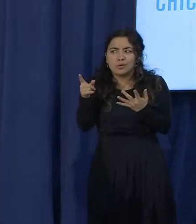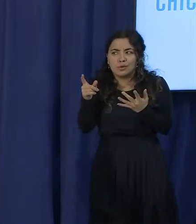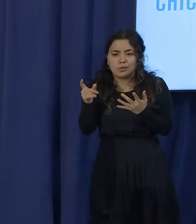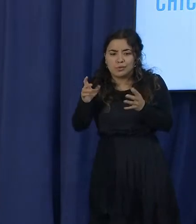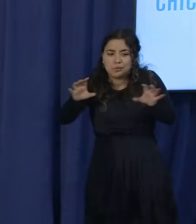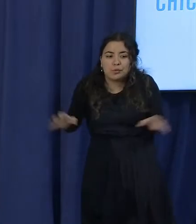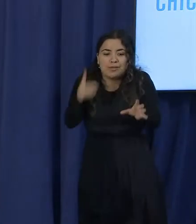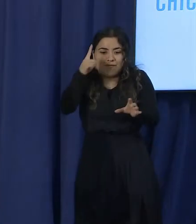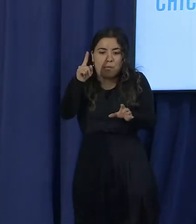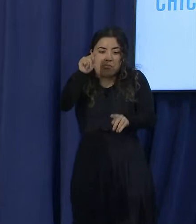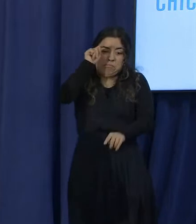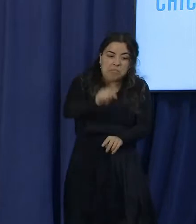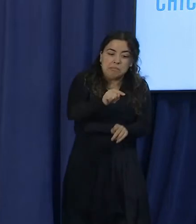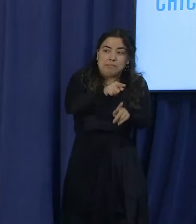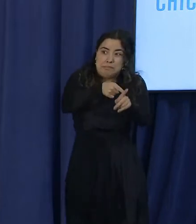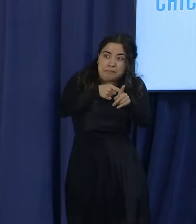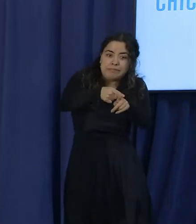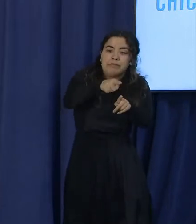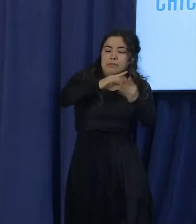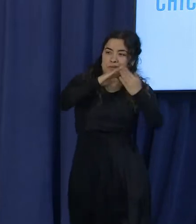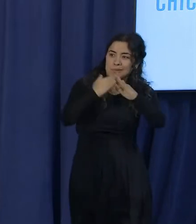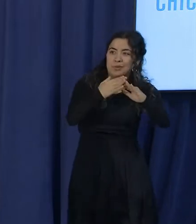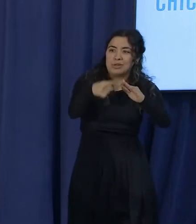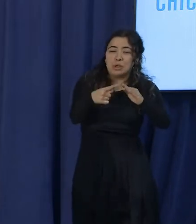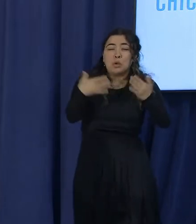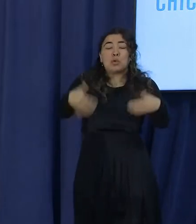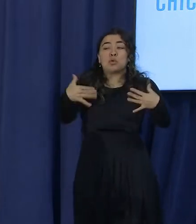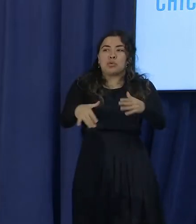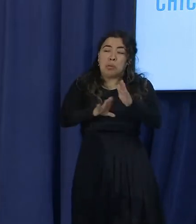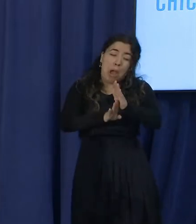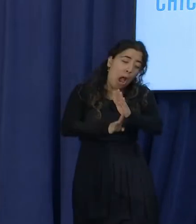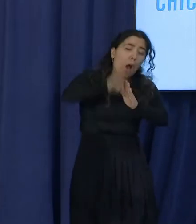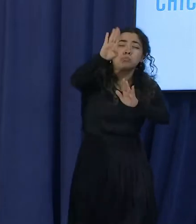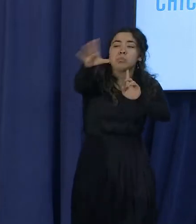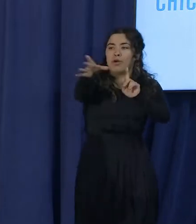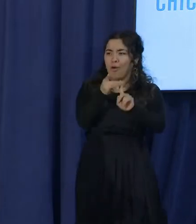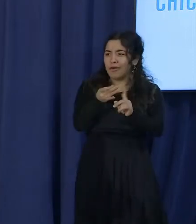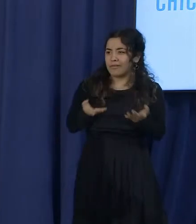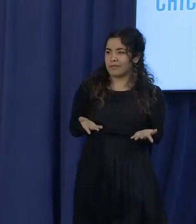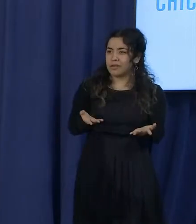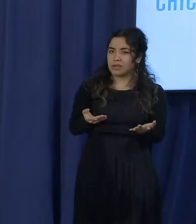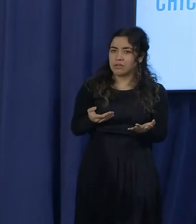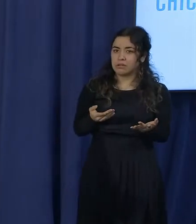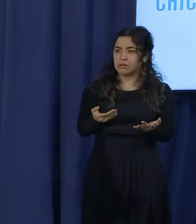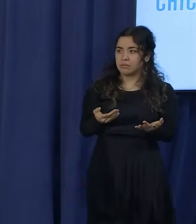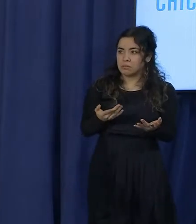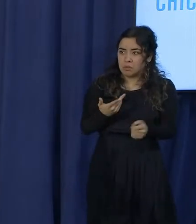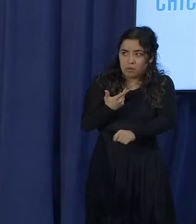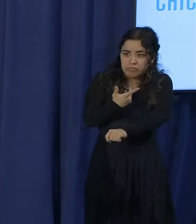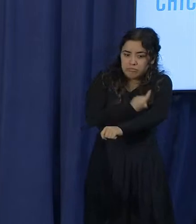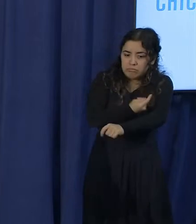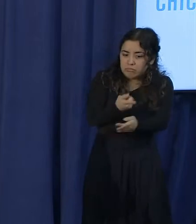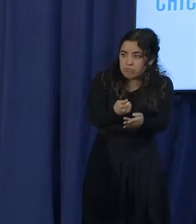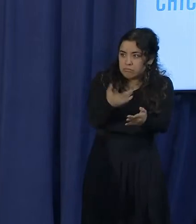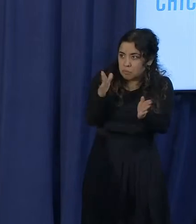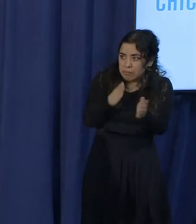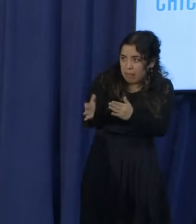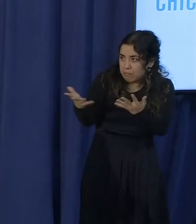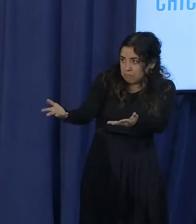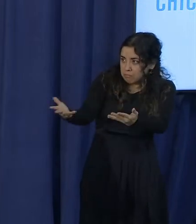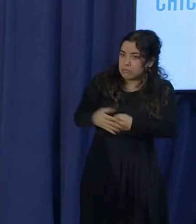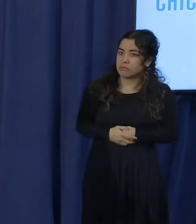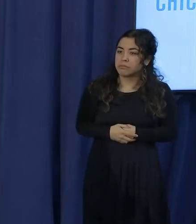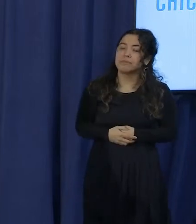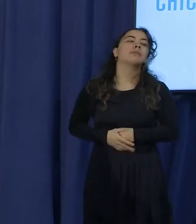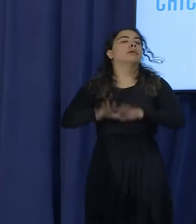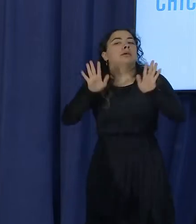live there? We are hearing reports of people coming from outside those communities getting the vaccine. Okay, so let me just take 1 minute